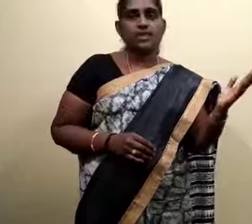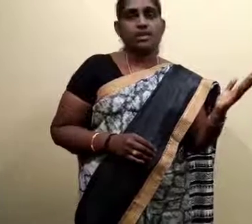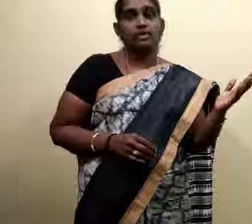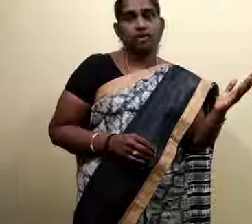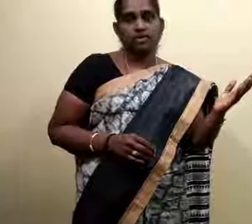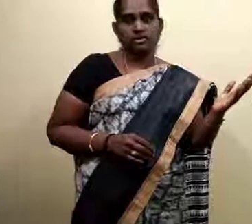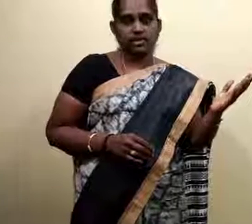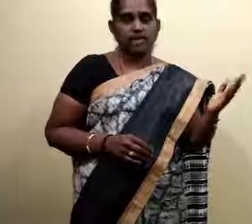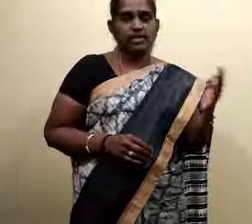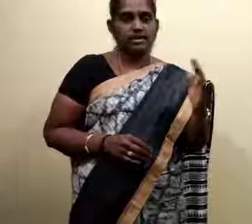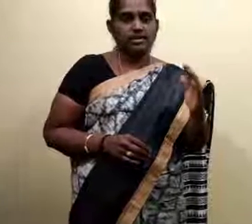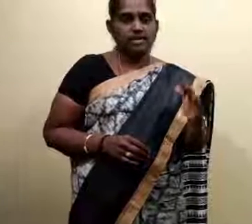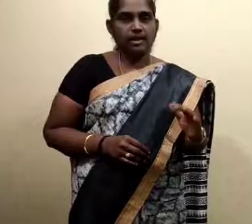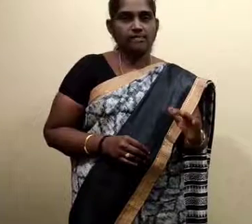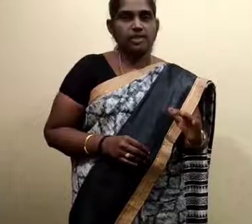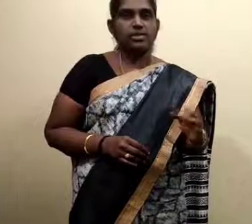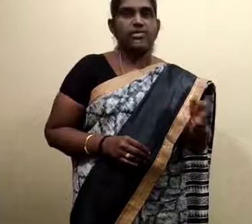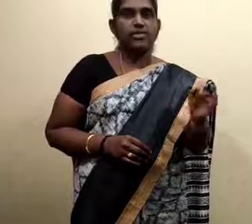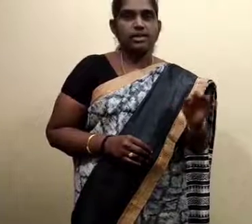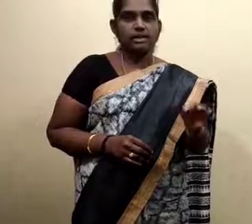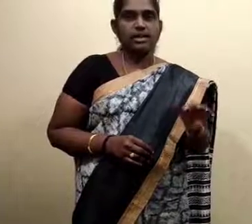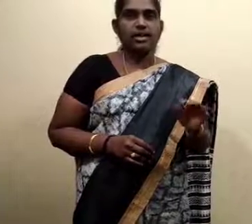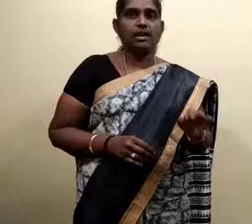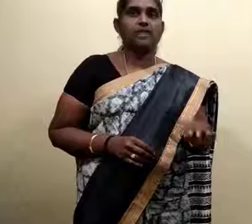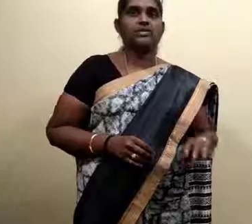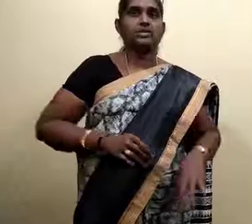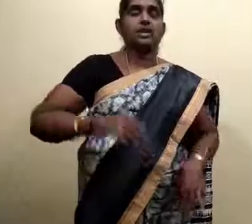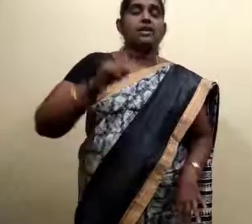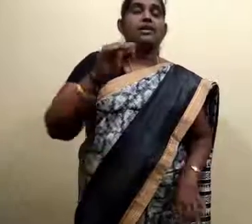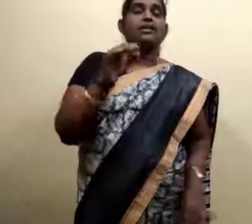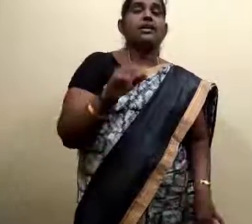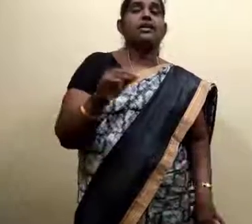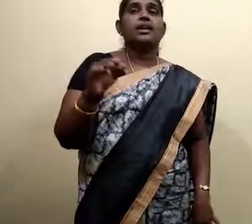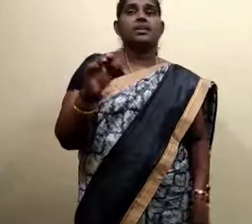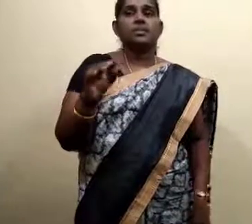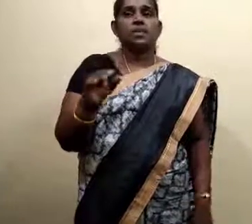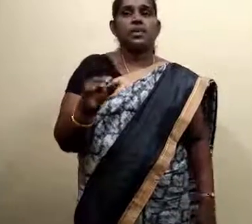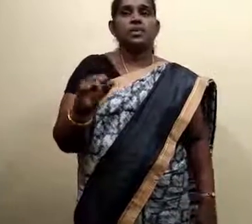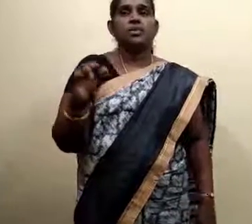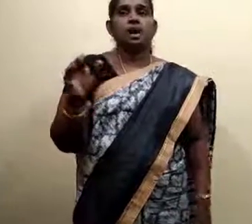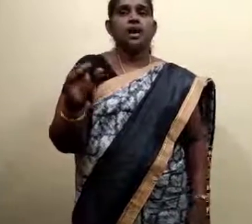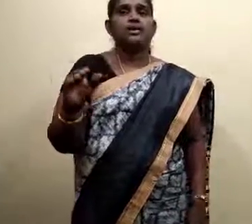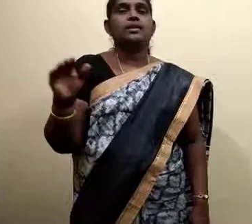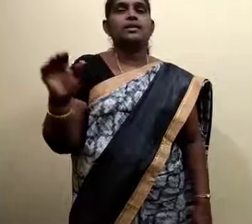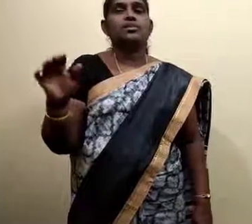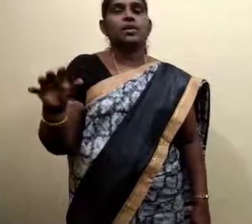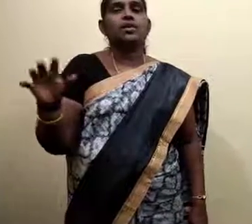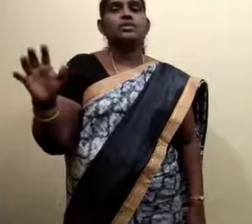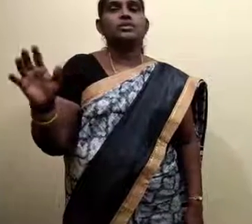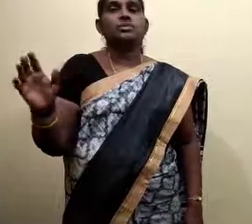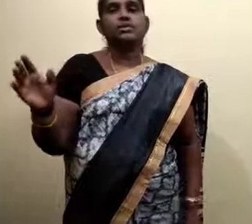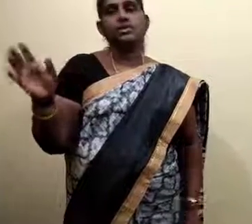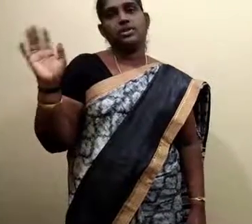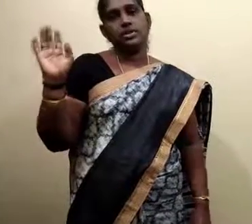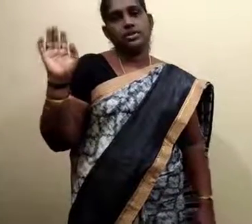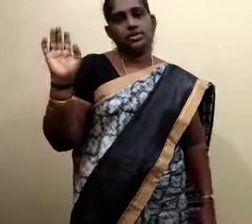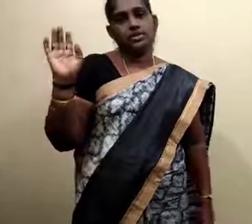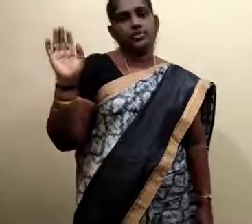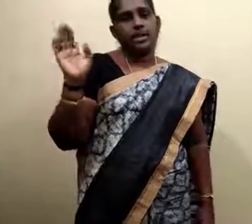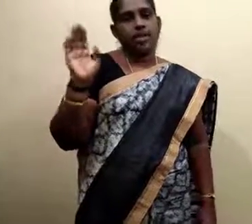that we know. Okay, the industrial revolution started in England first. Then it spread to other parts of the world also.